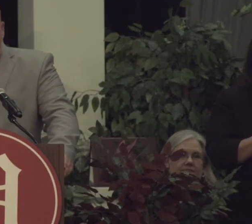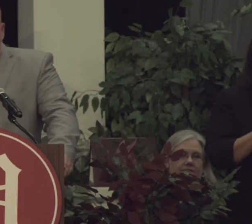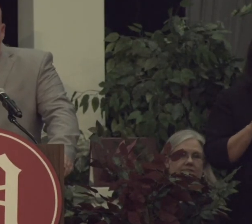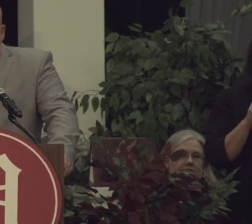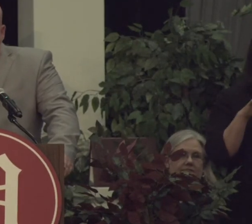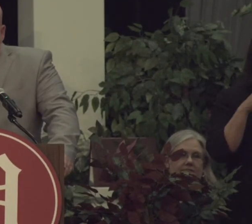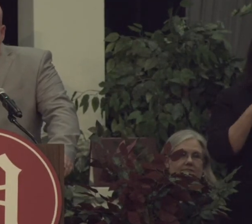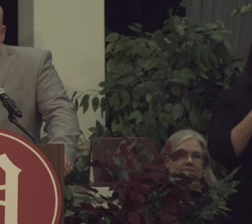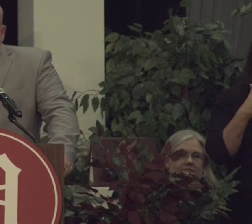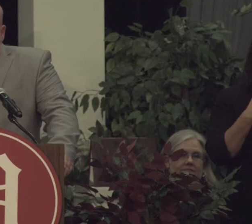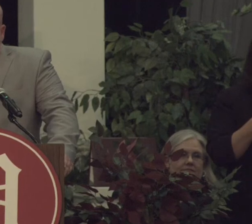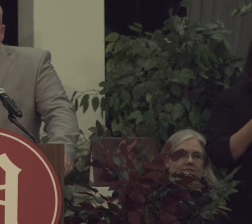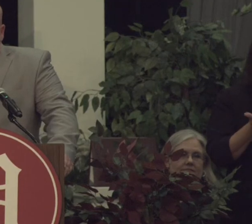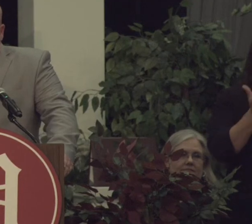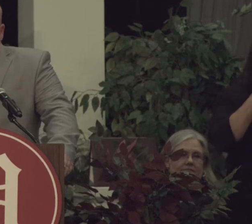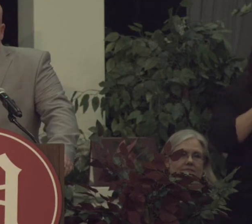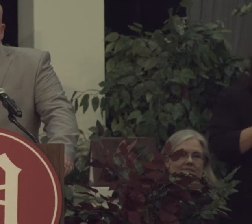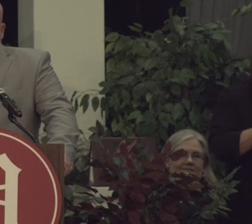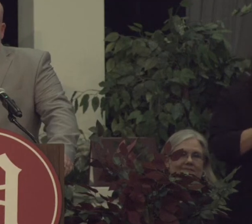again.